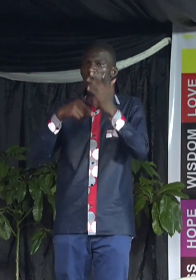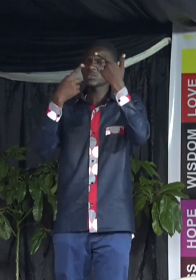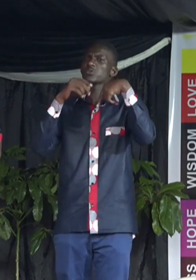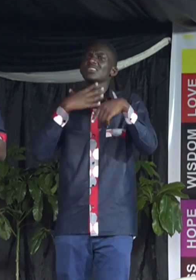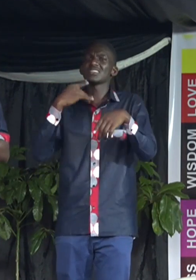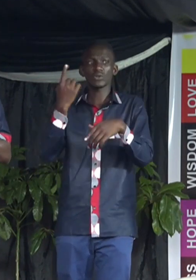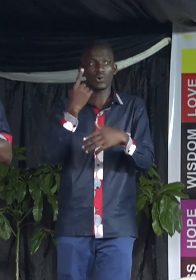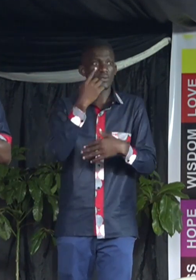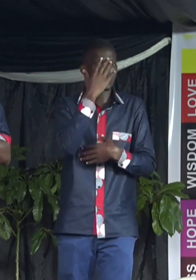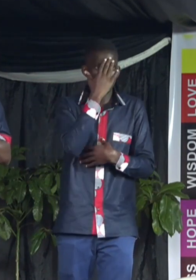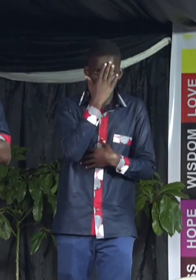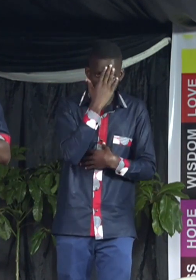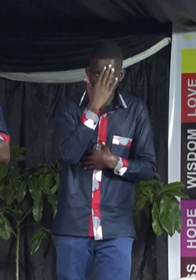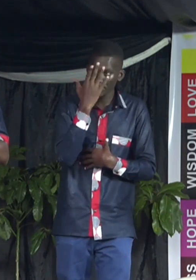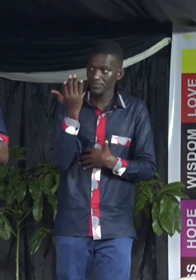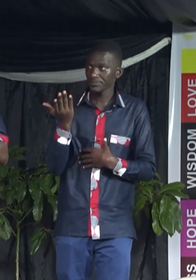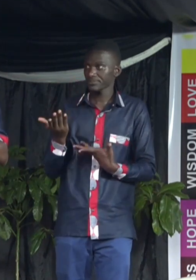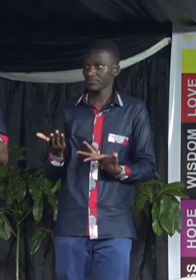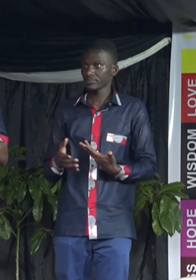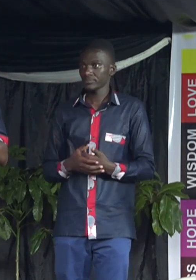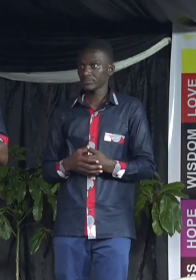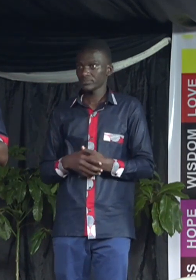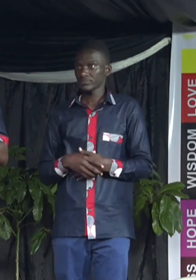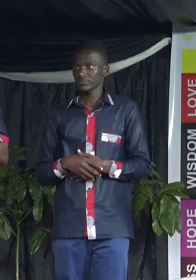Jesus. We just need to be obedient.